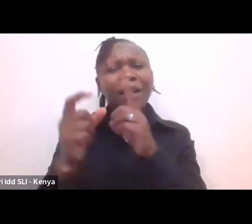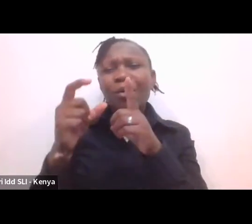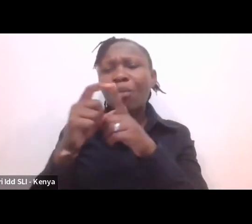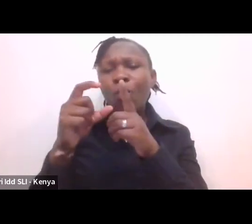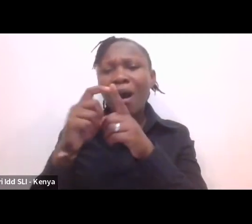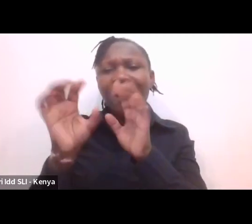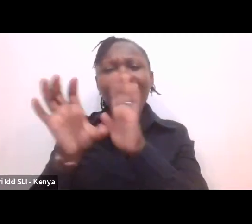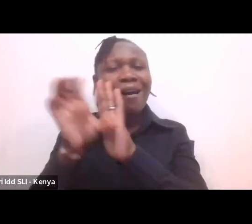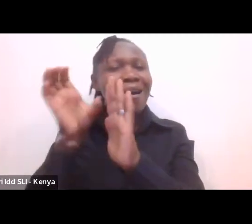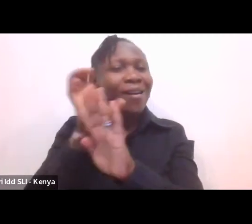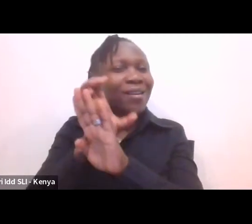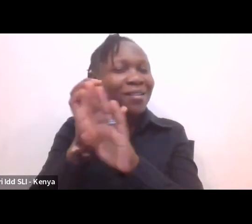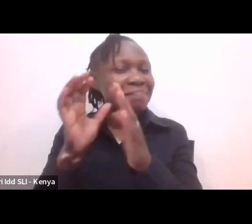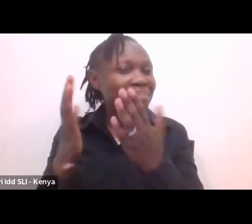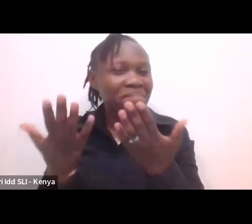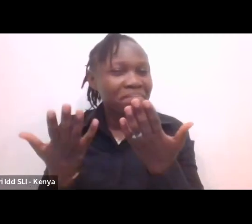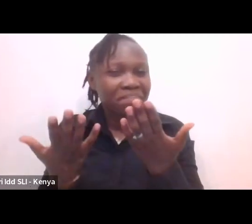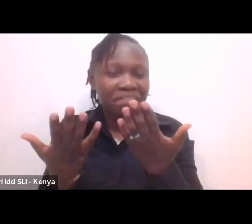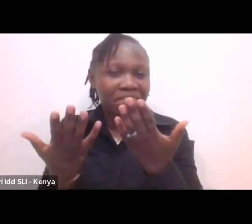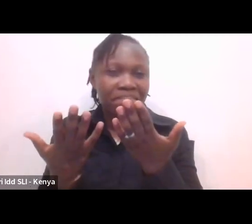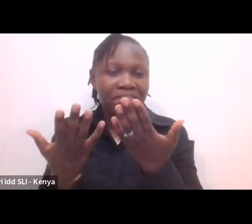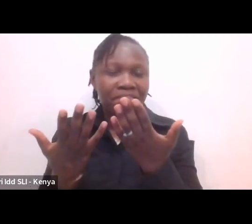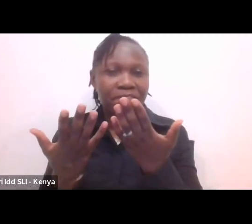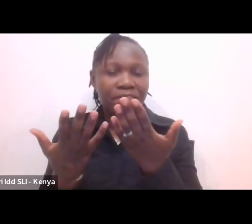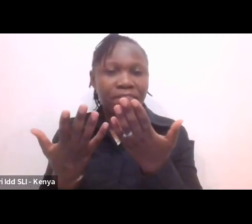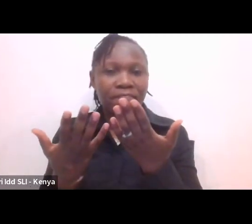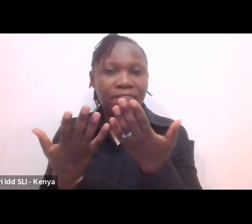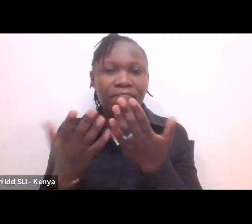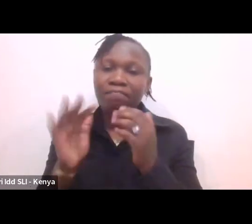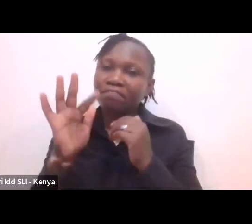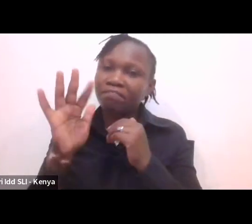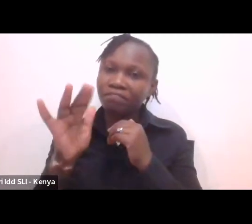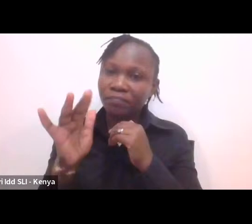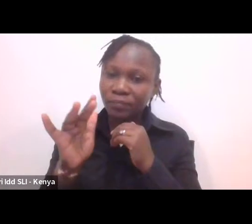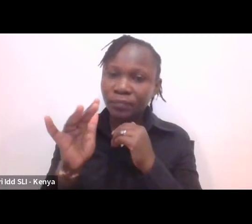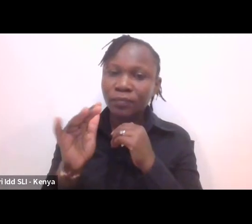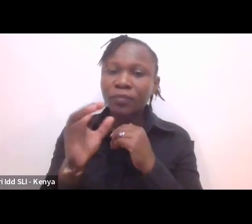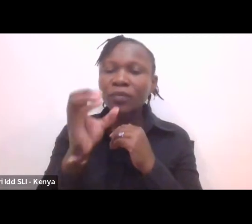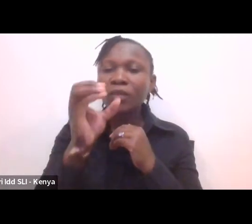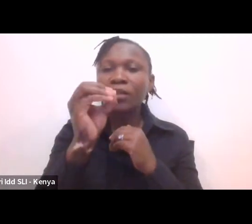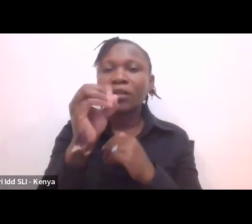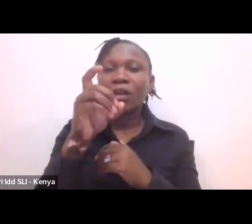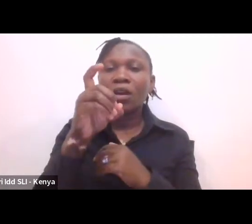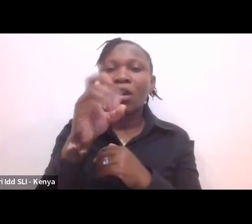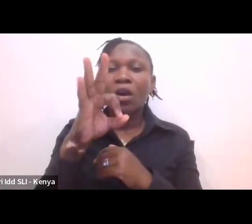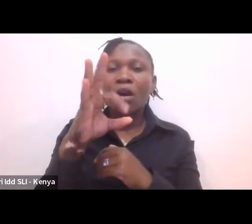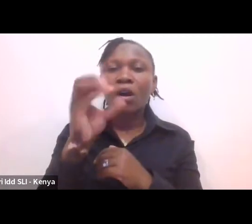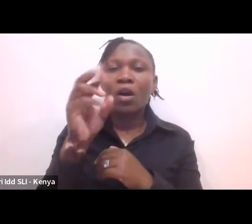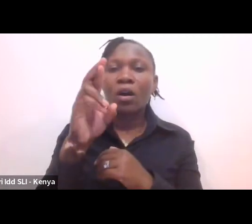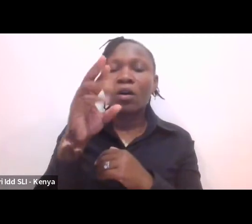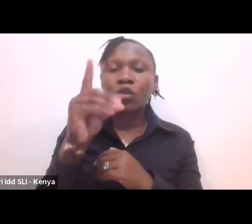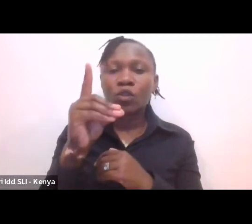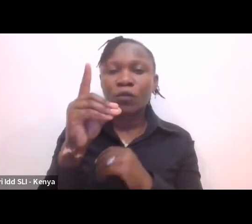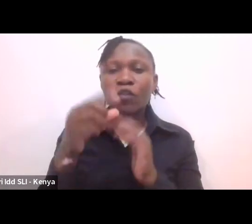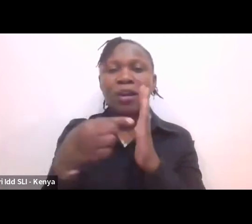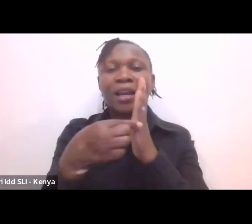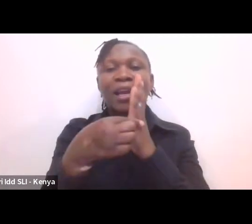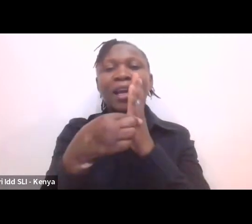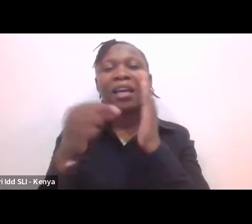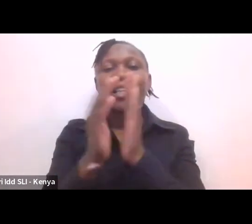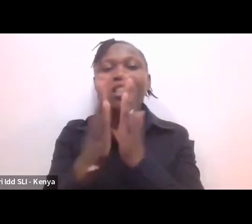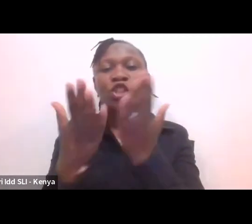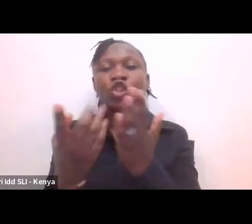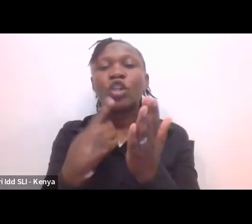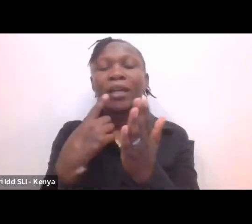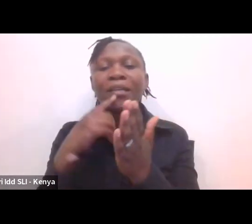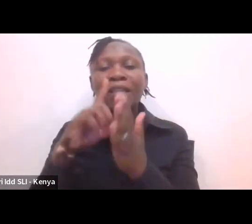purposes today. The good old Oxford English Dictionary defines it as a regular course of